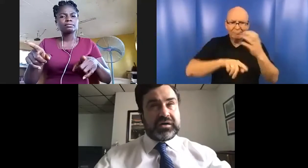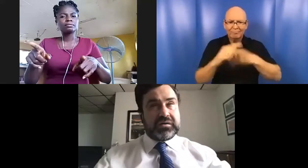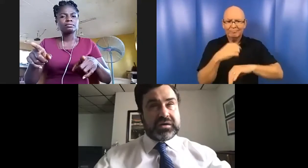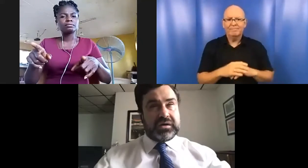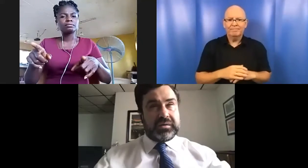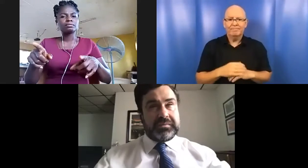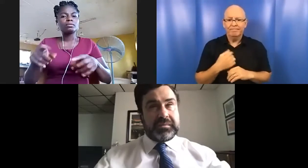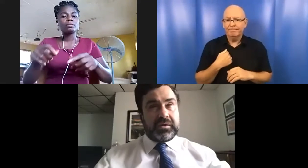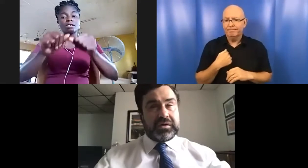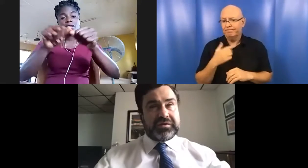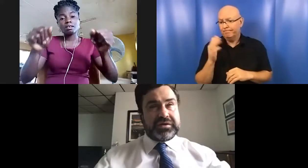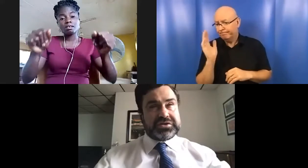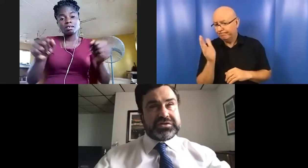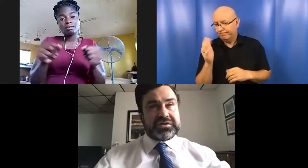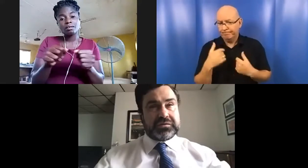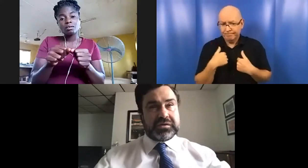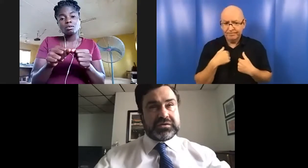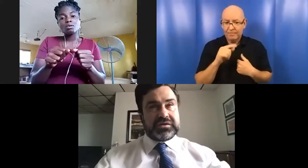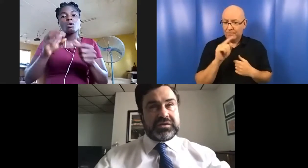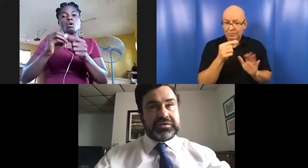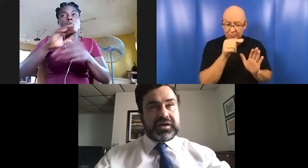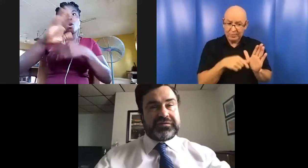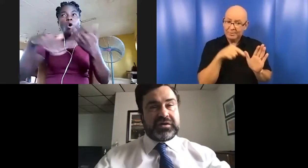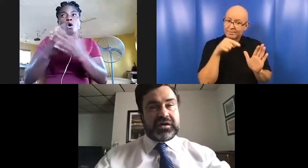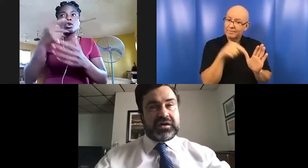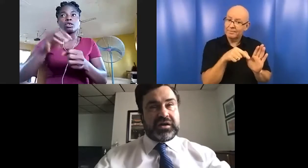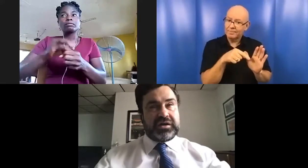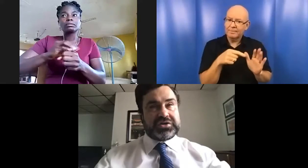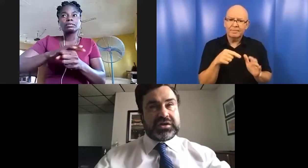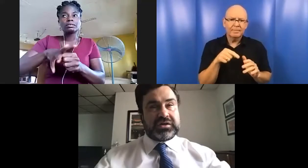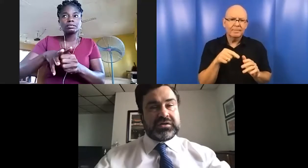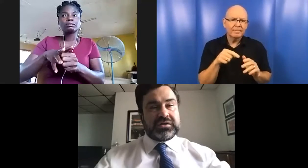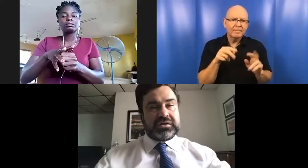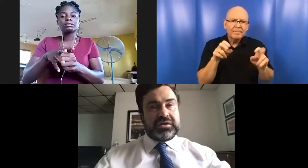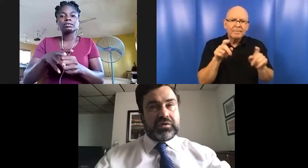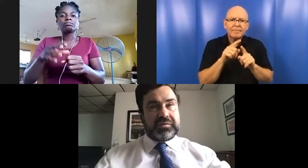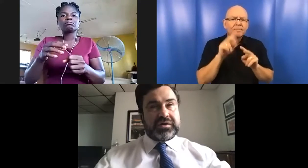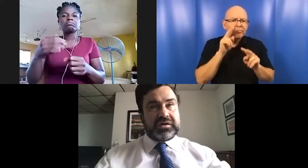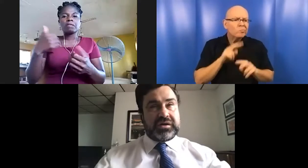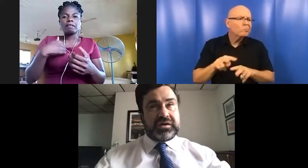area, or all of the regions in the world, including Africa, Asia,